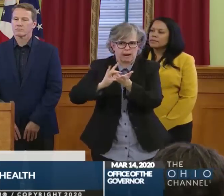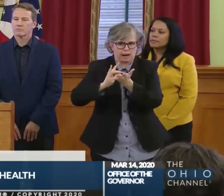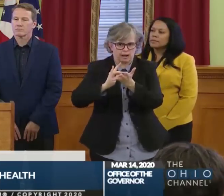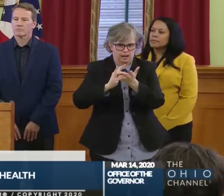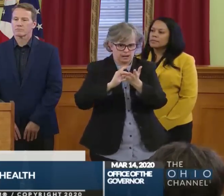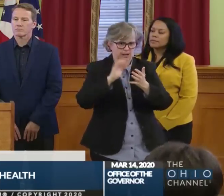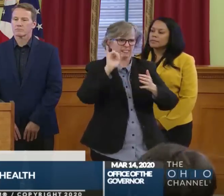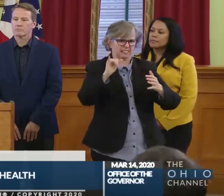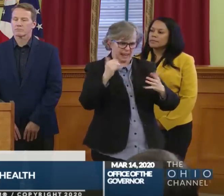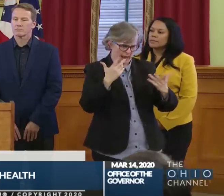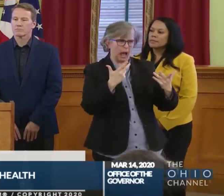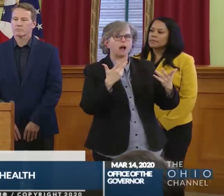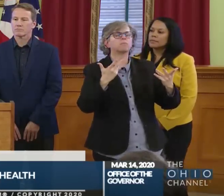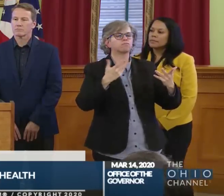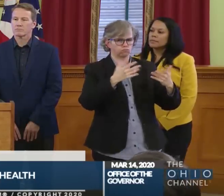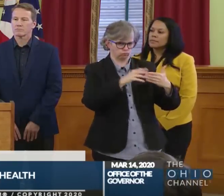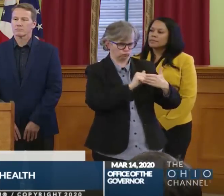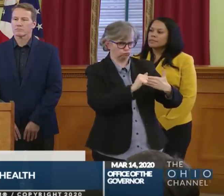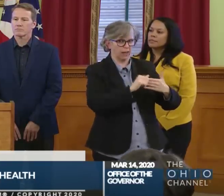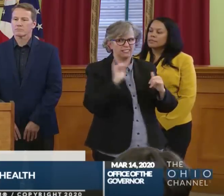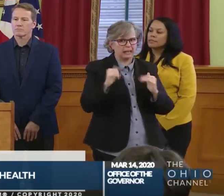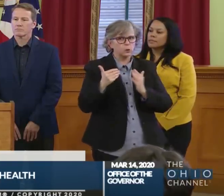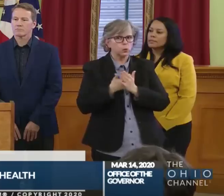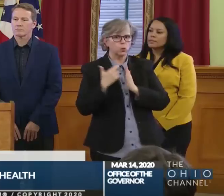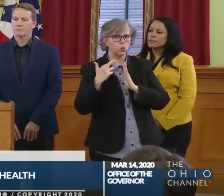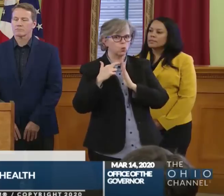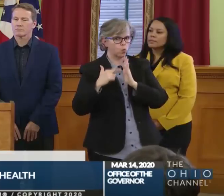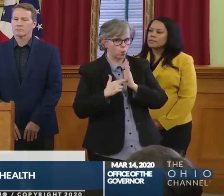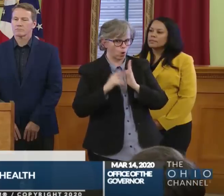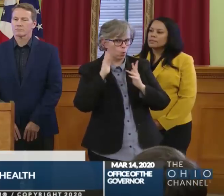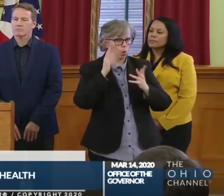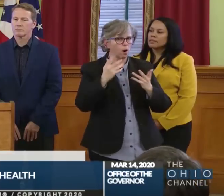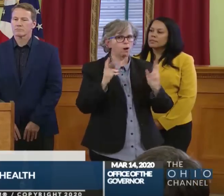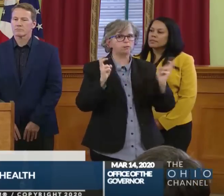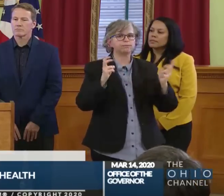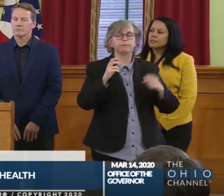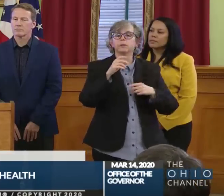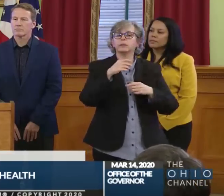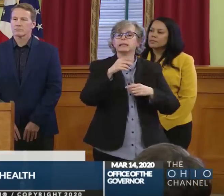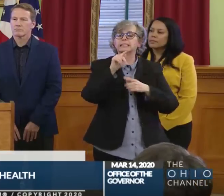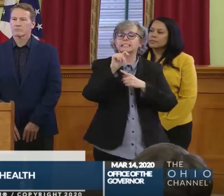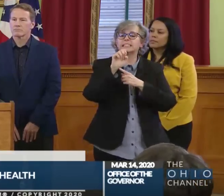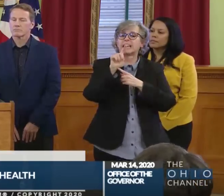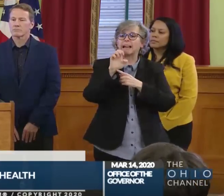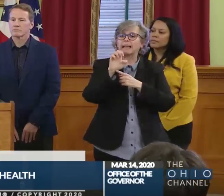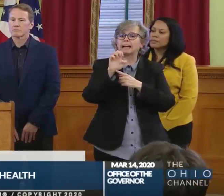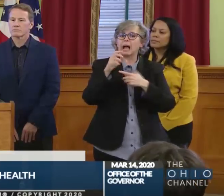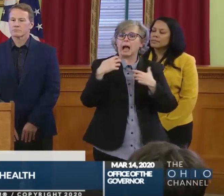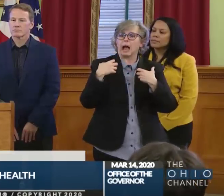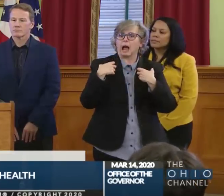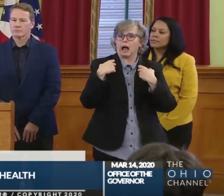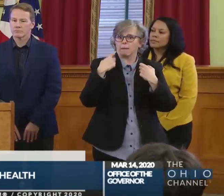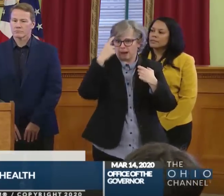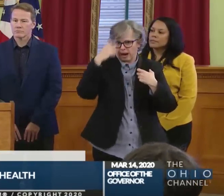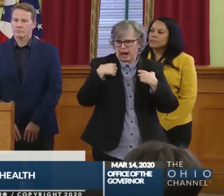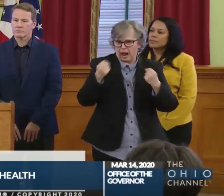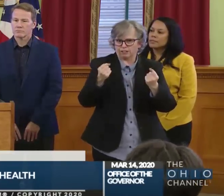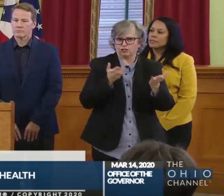geographic coverage of telehealth services throughout the state of Ohio in every home through just a simple